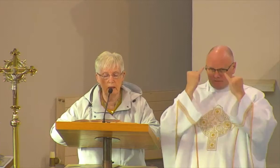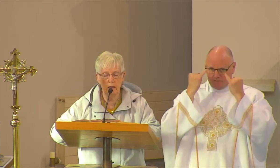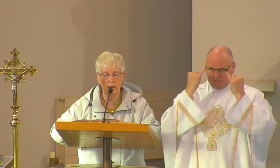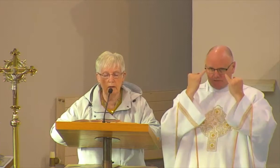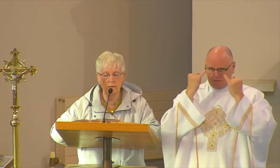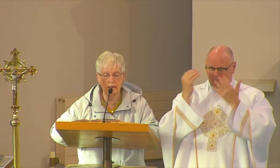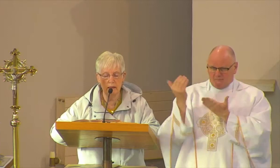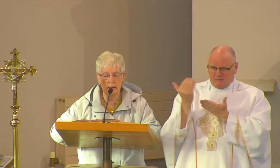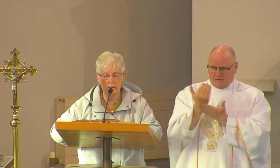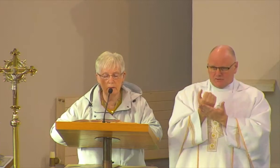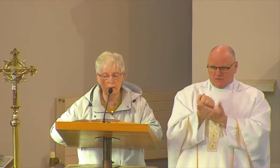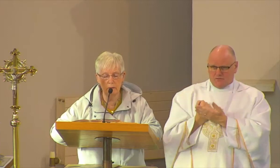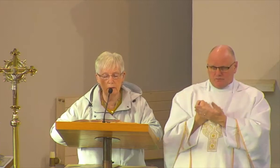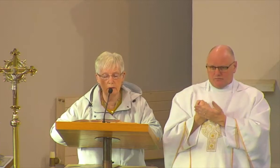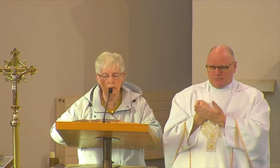A reading from the book of the